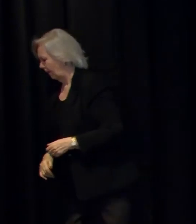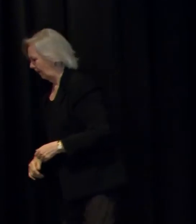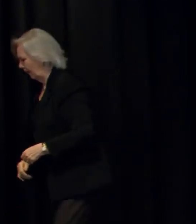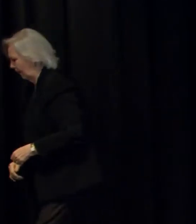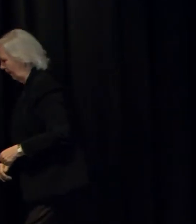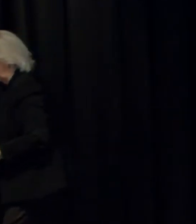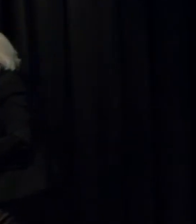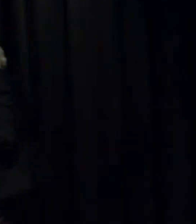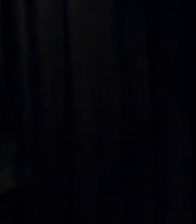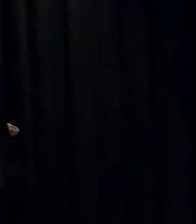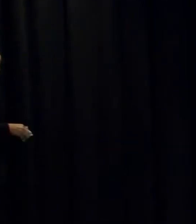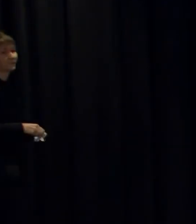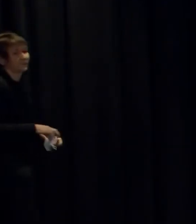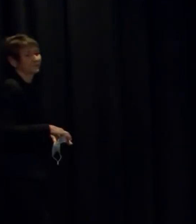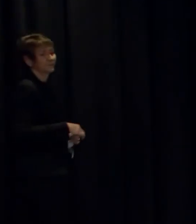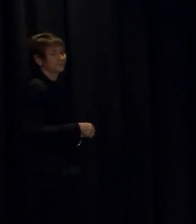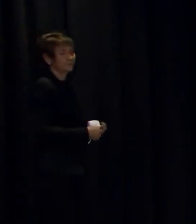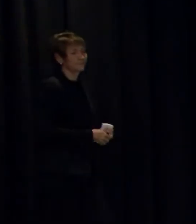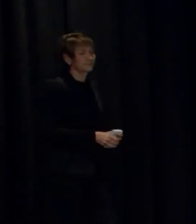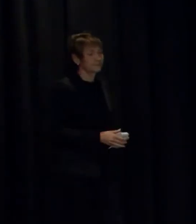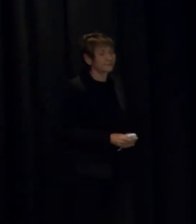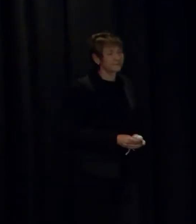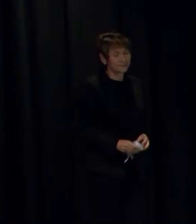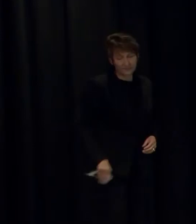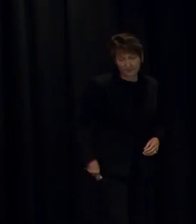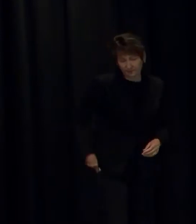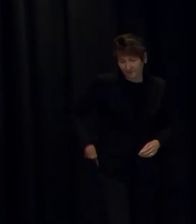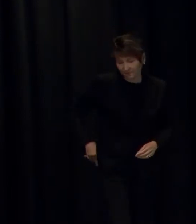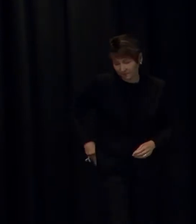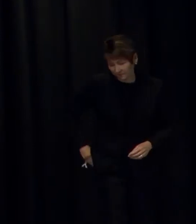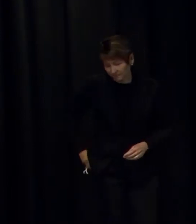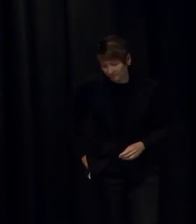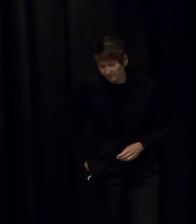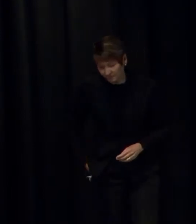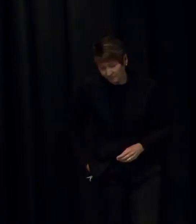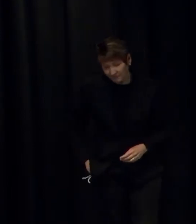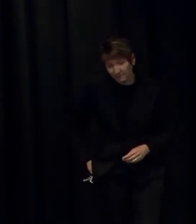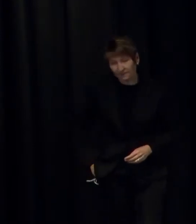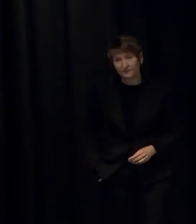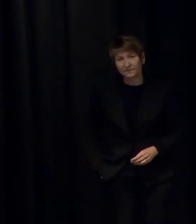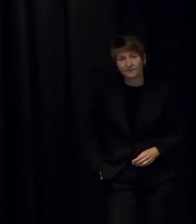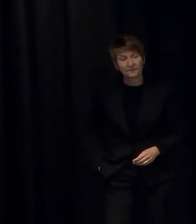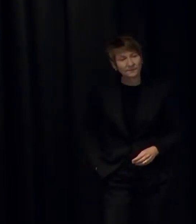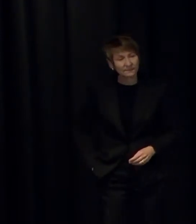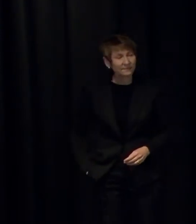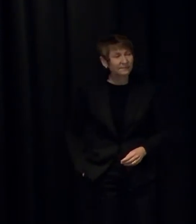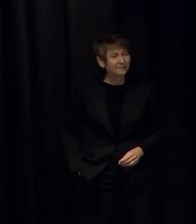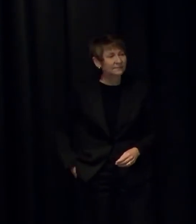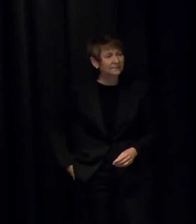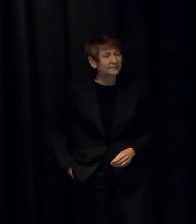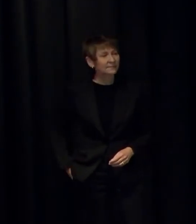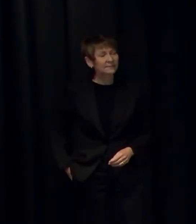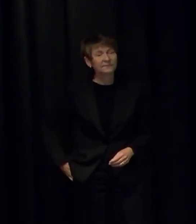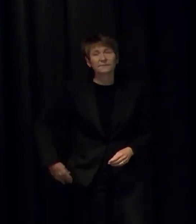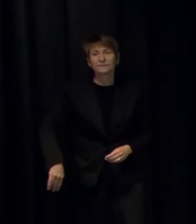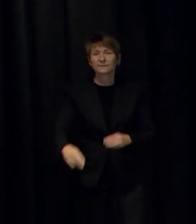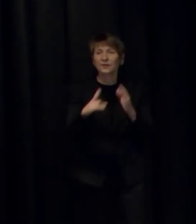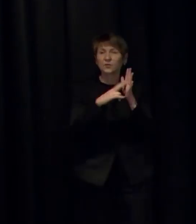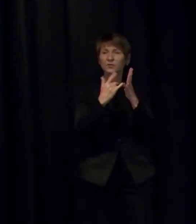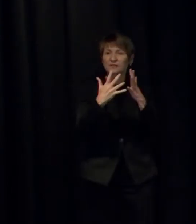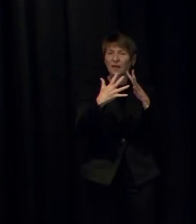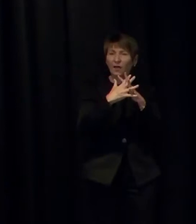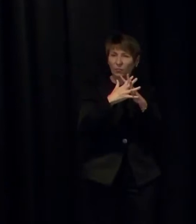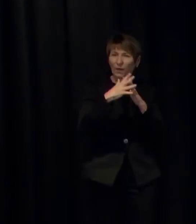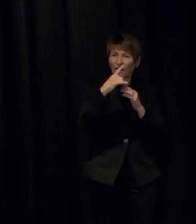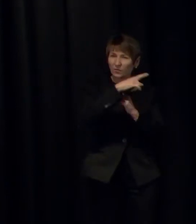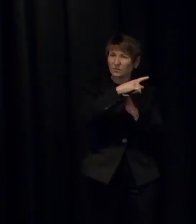migration. Sure. The New South Wales Premier and also business leaders, they've been calling for an even bigger migration program than what we've